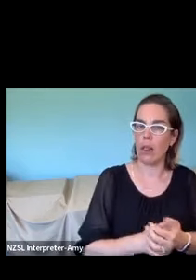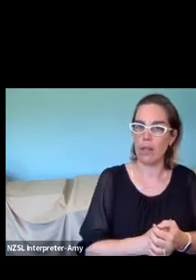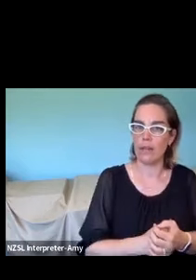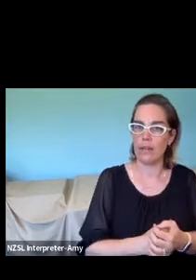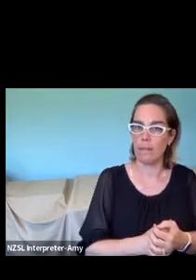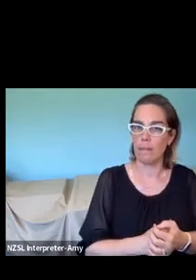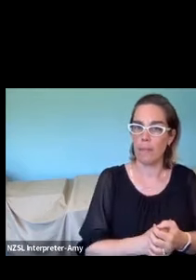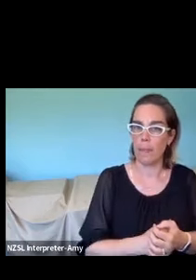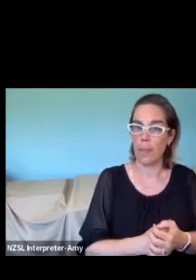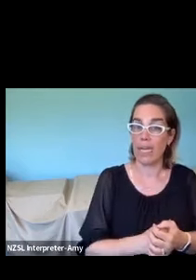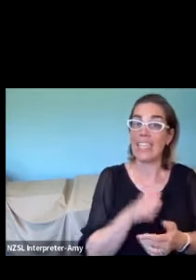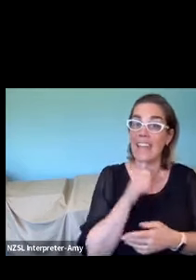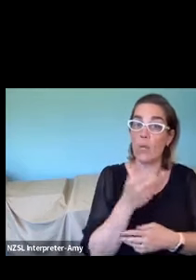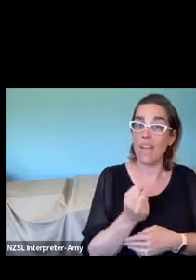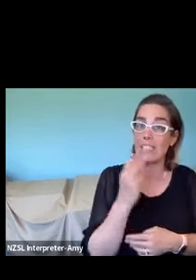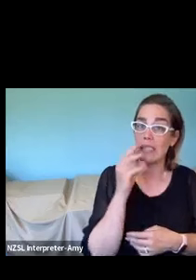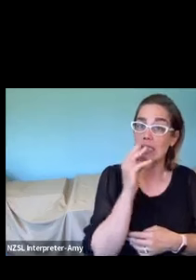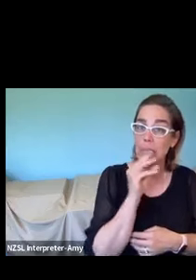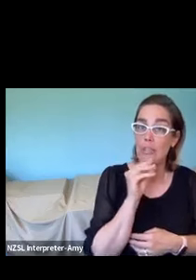with speech.